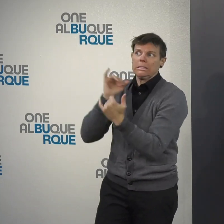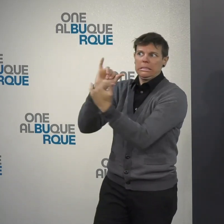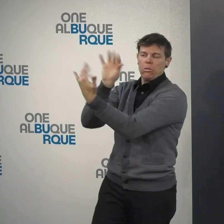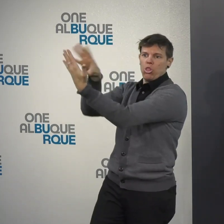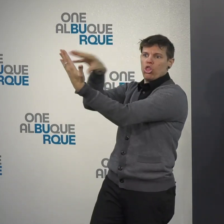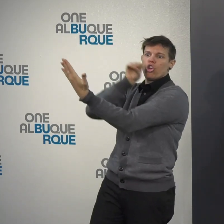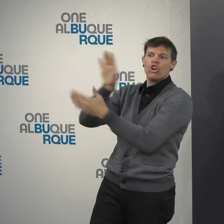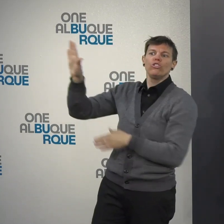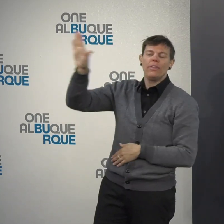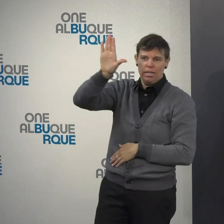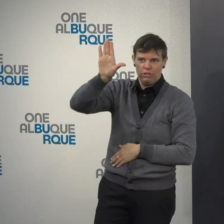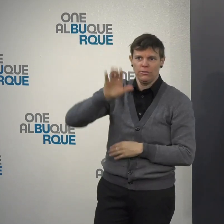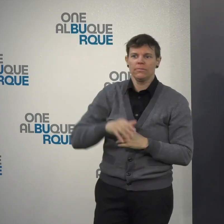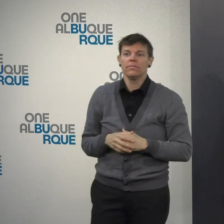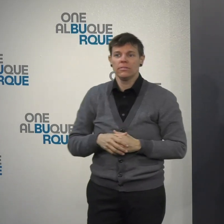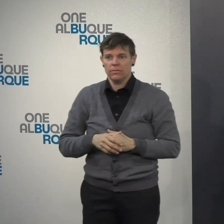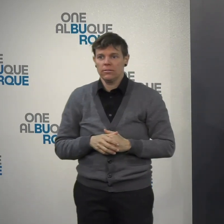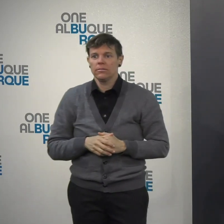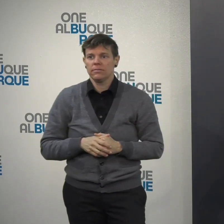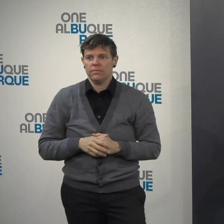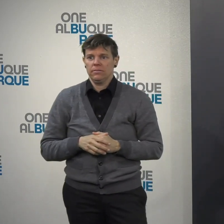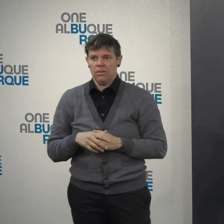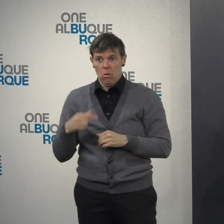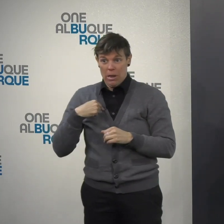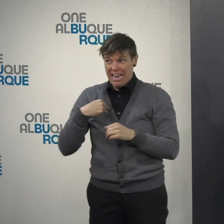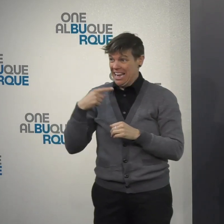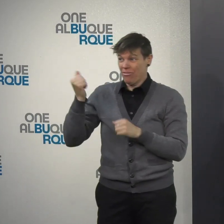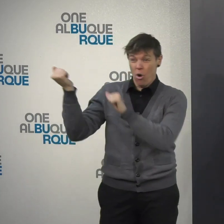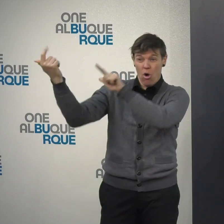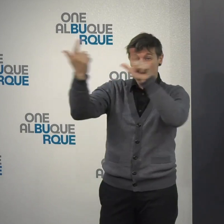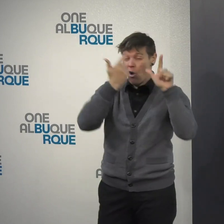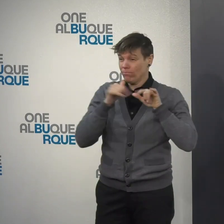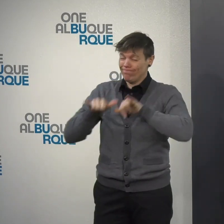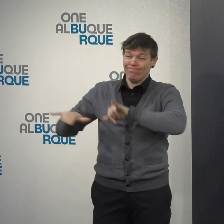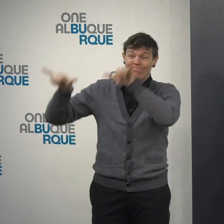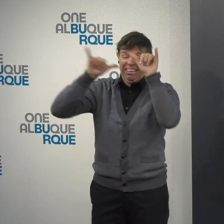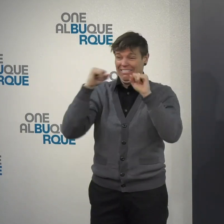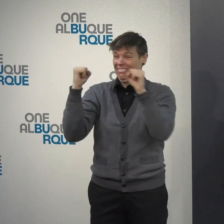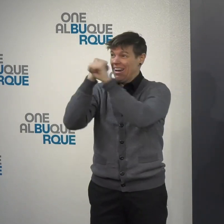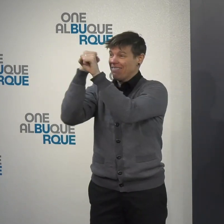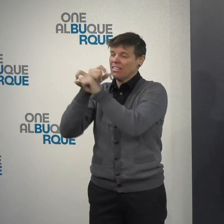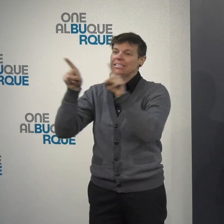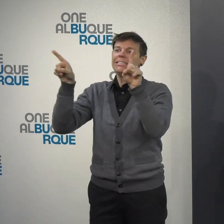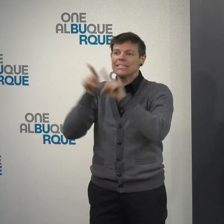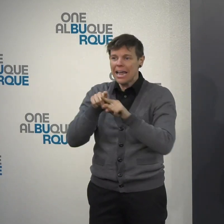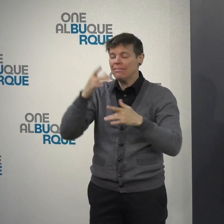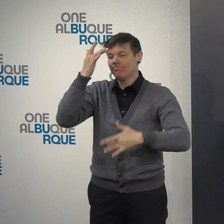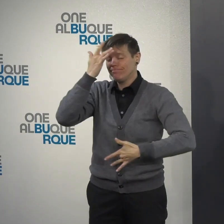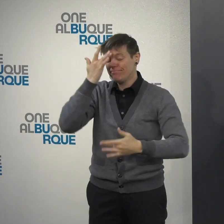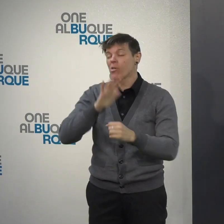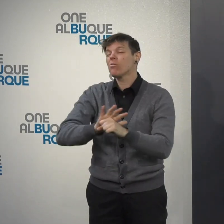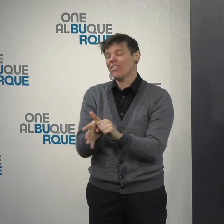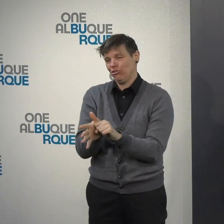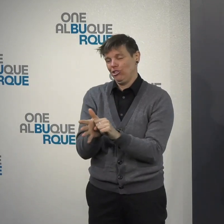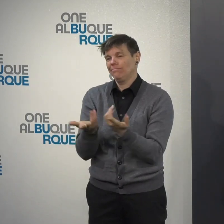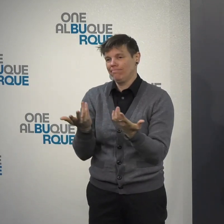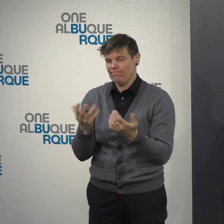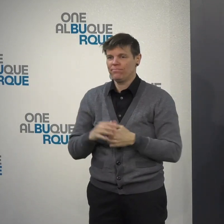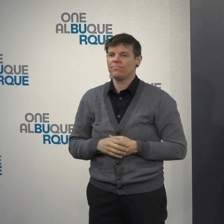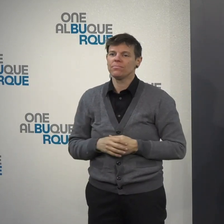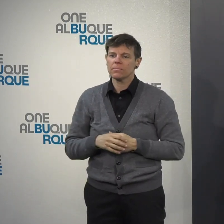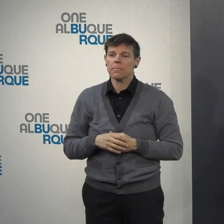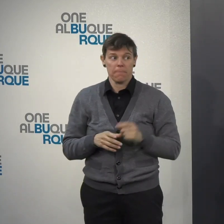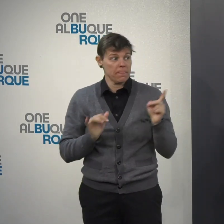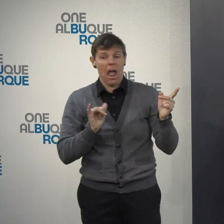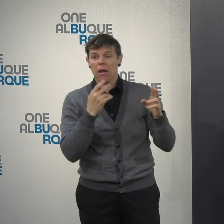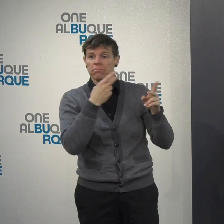nation has the same concerns. So we followed some of their best practices, and actually Deputy Chief Smathers will briefly touch on some of the things that we've acquired